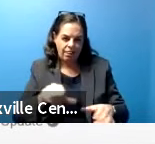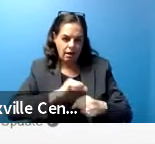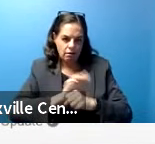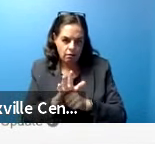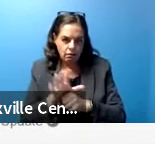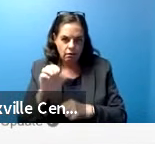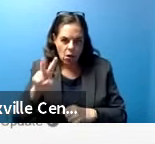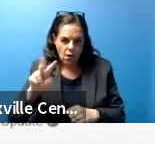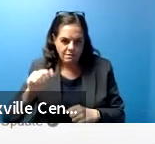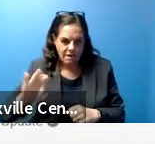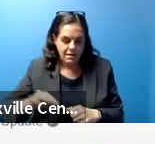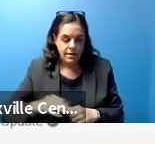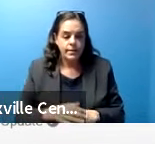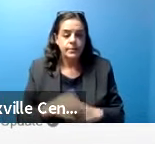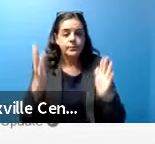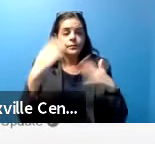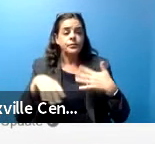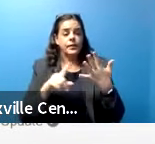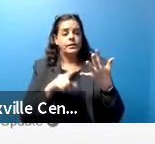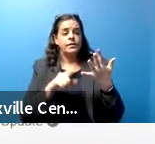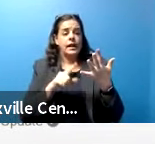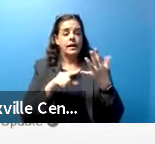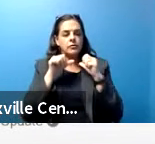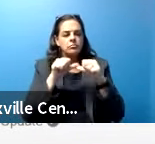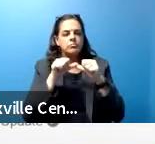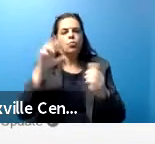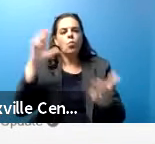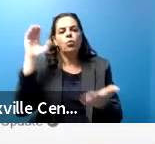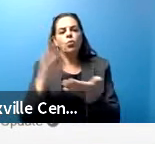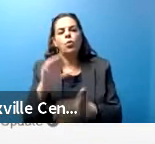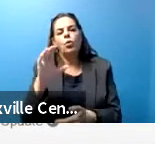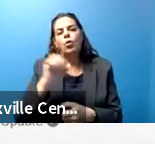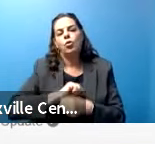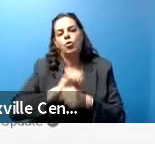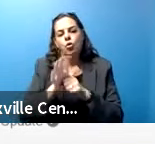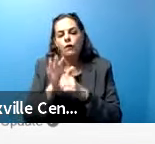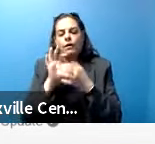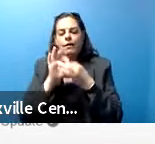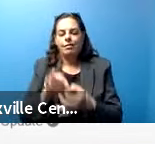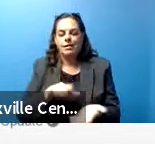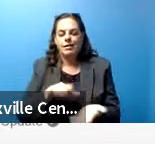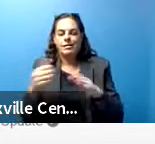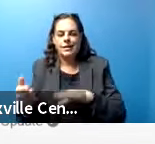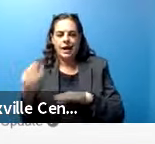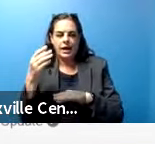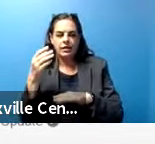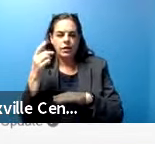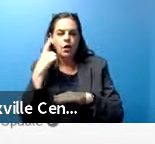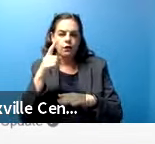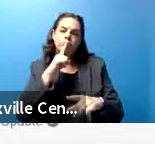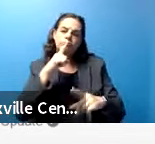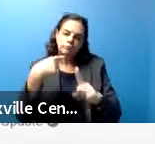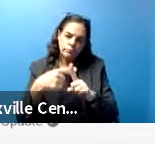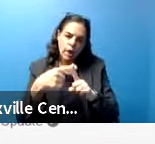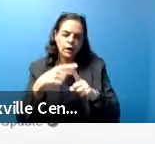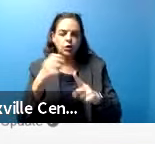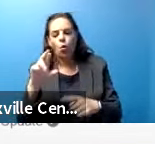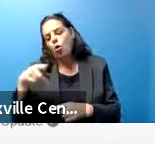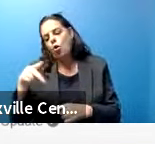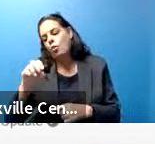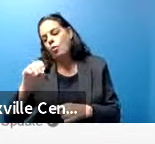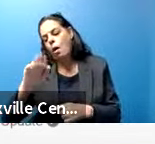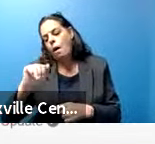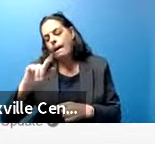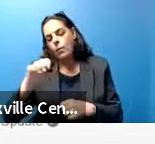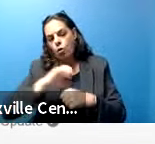fifth benchmark, sustained or decreased COVID-19 related death rate for identified positive or probable cases.